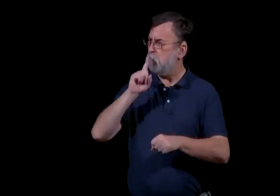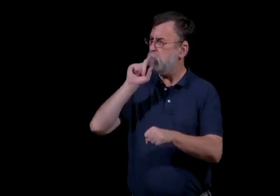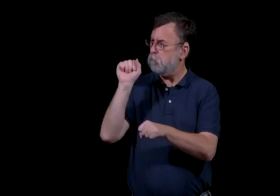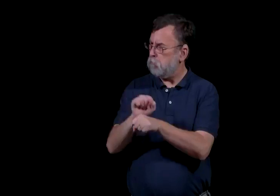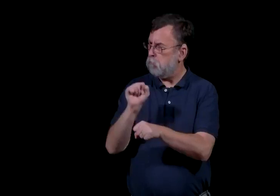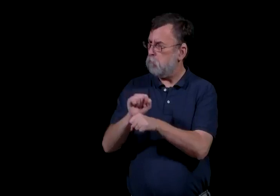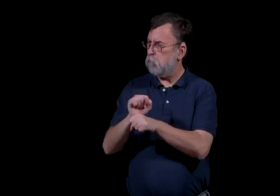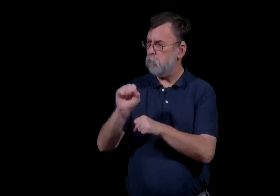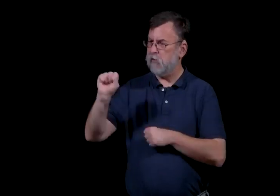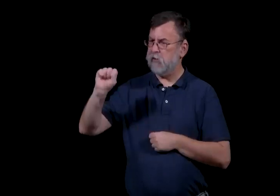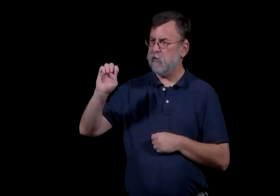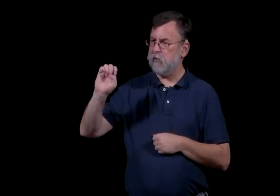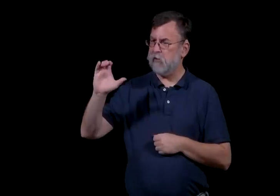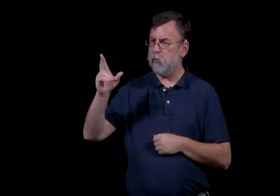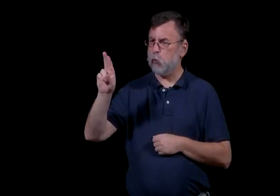Our life,